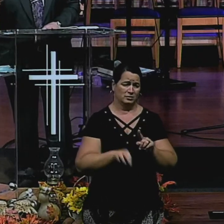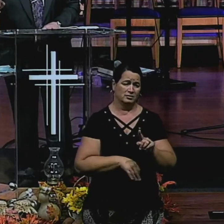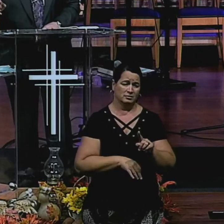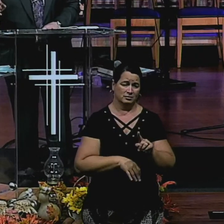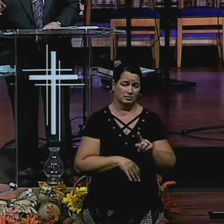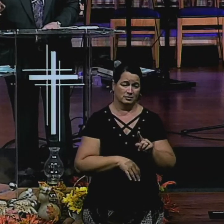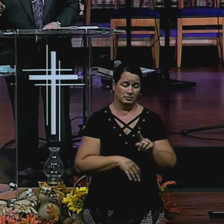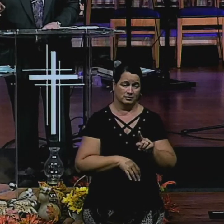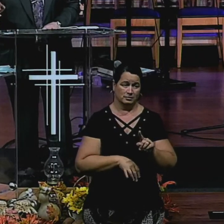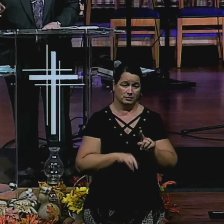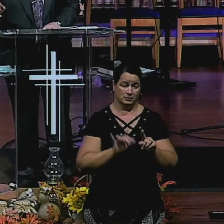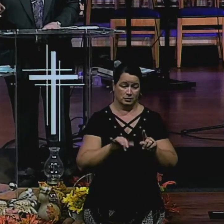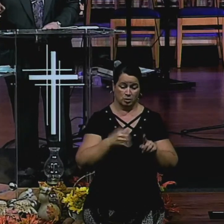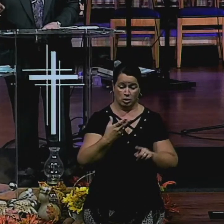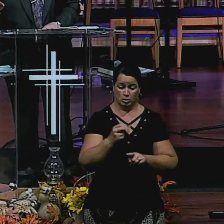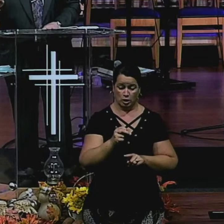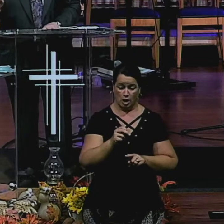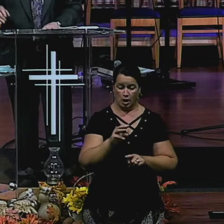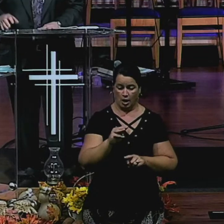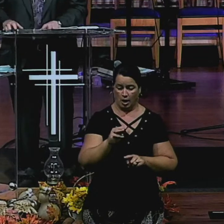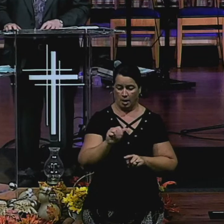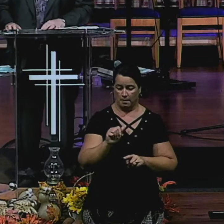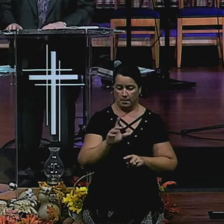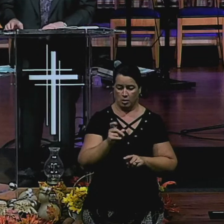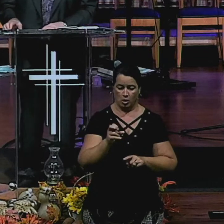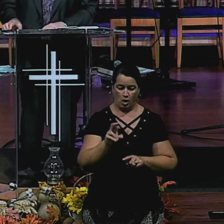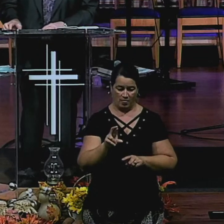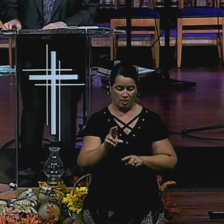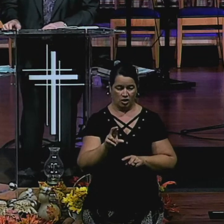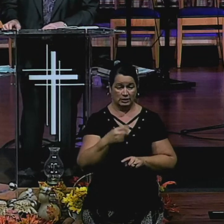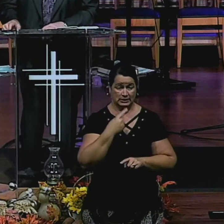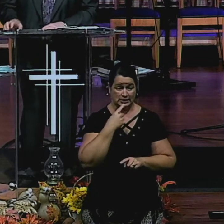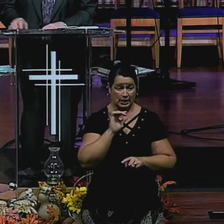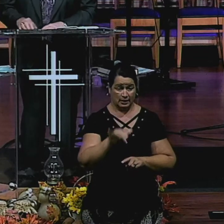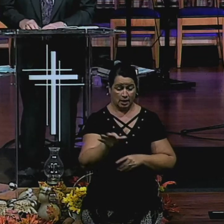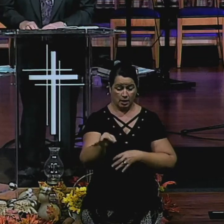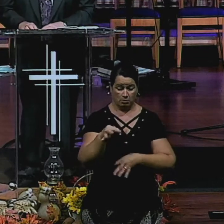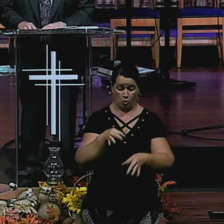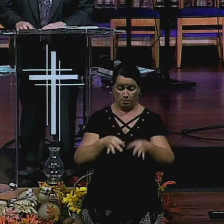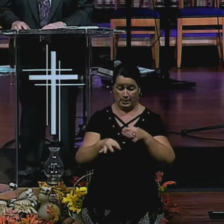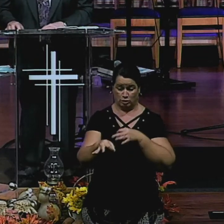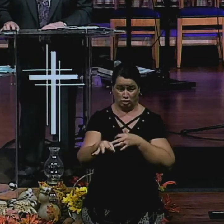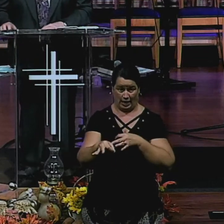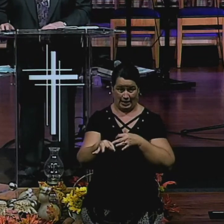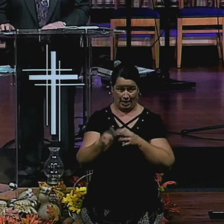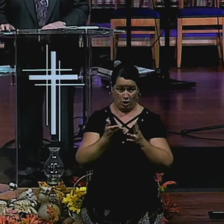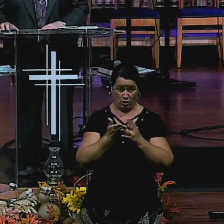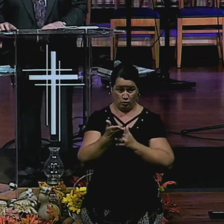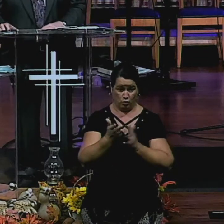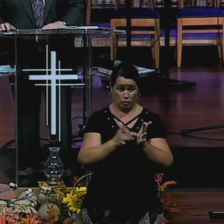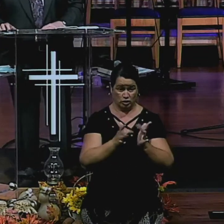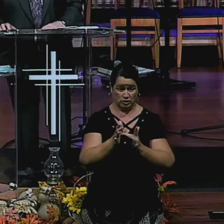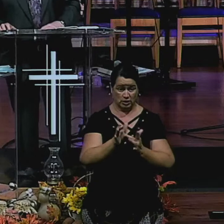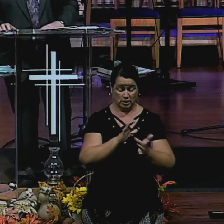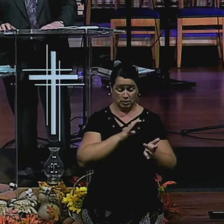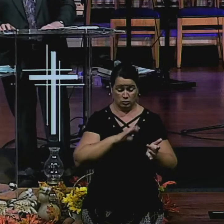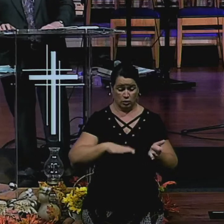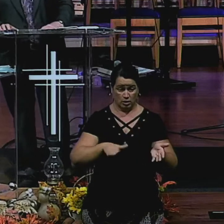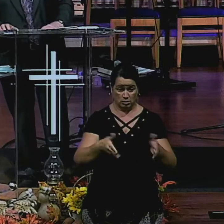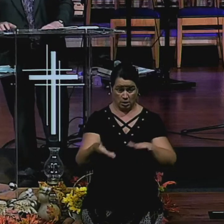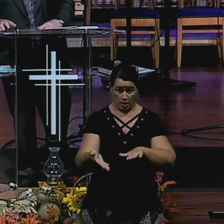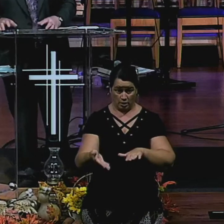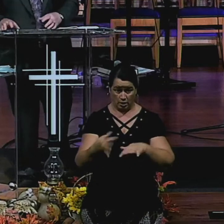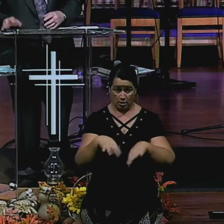this: propitiation through the death of Christ is one of the critical doctrines of the Christian